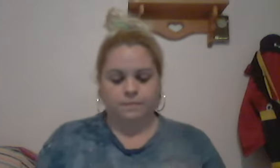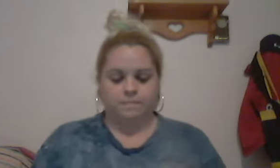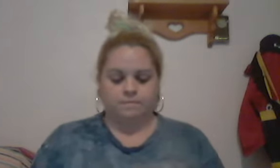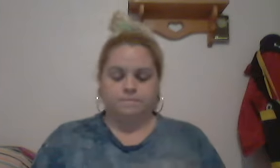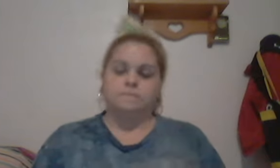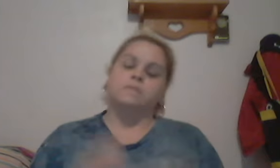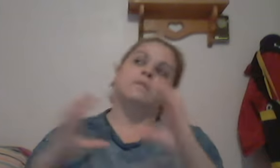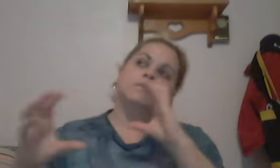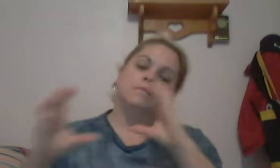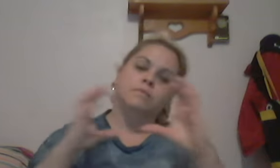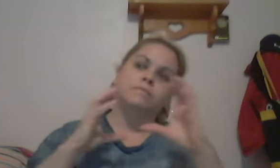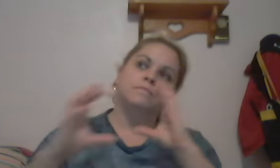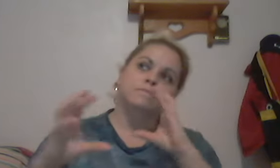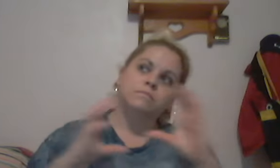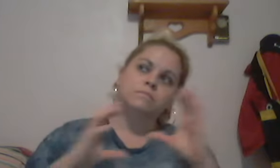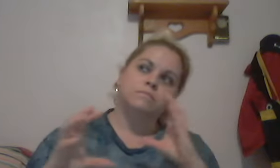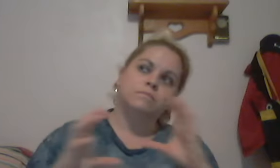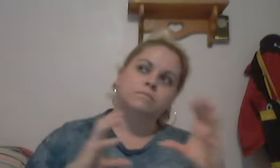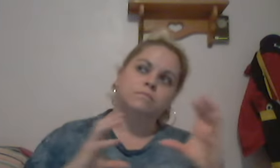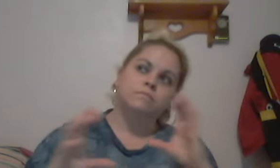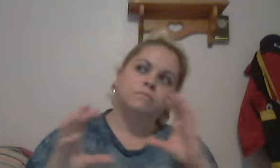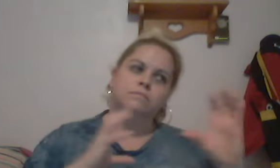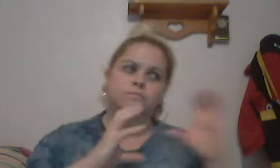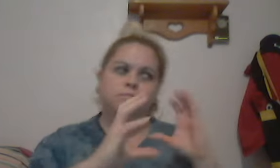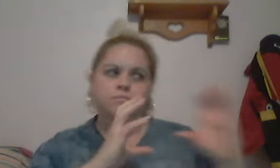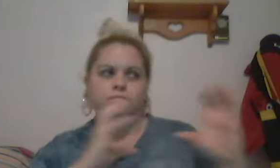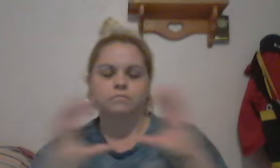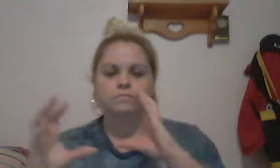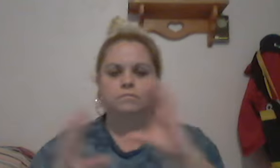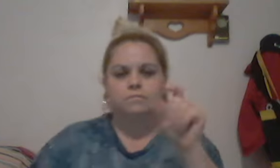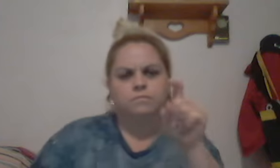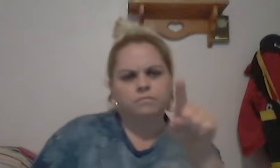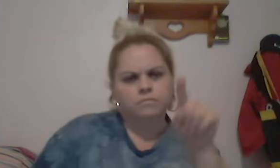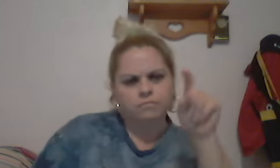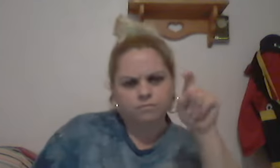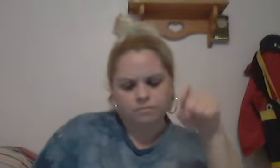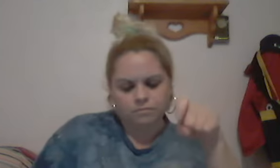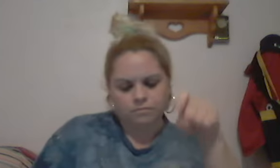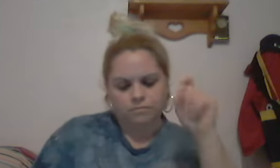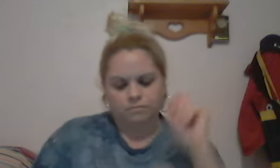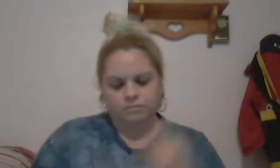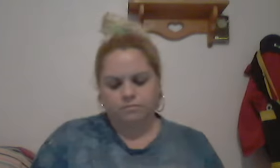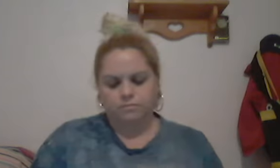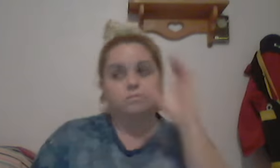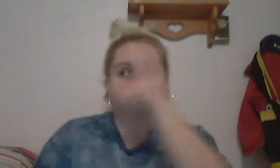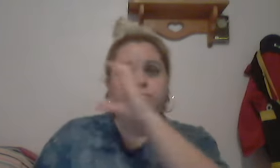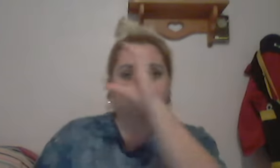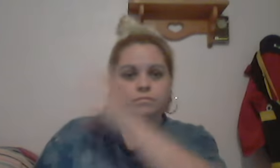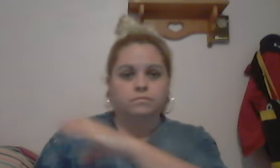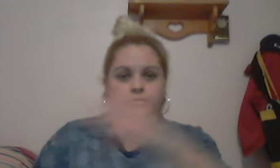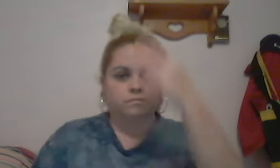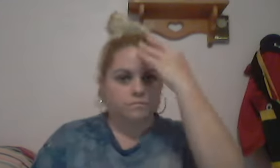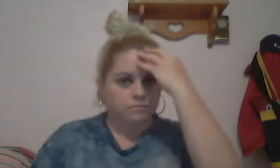Blackberries, Sidekicks, and other handheld devices. While once TTYs were very popular, today they are